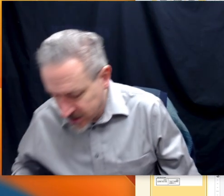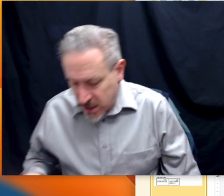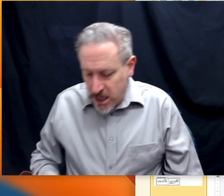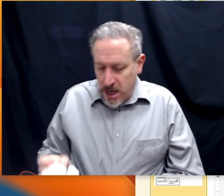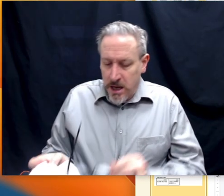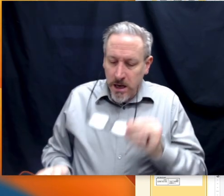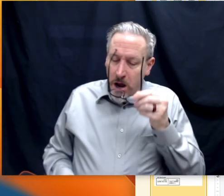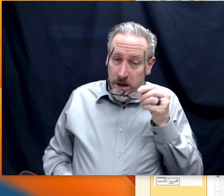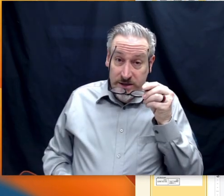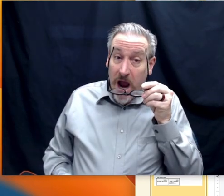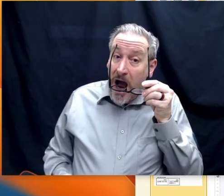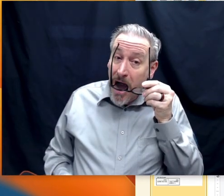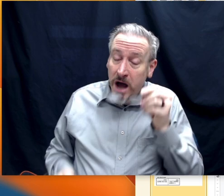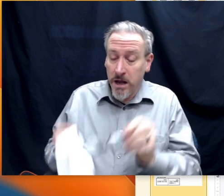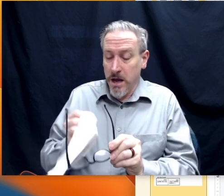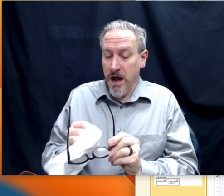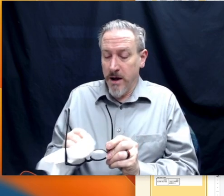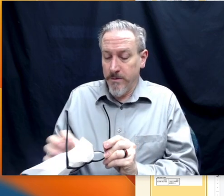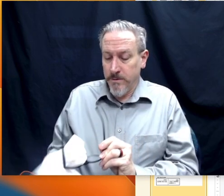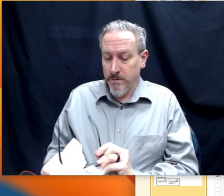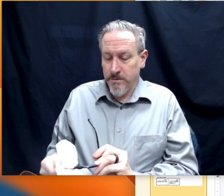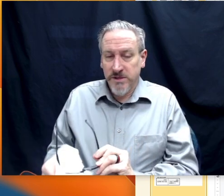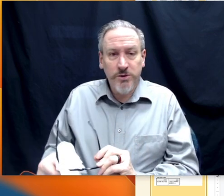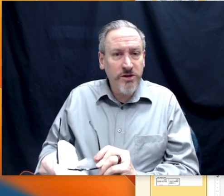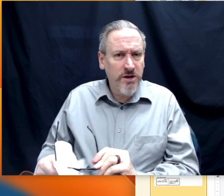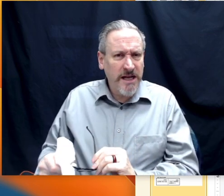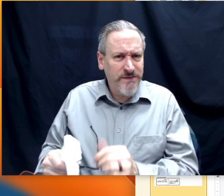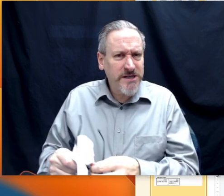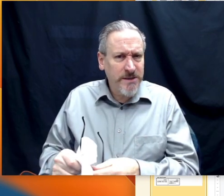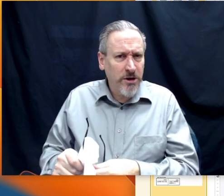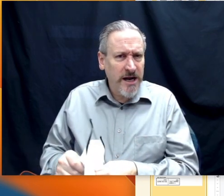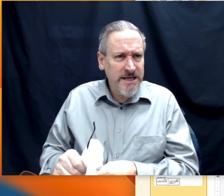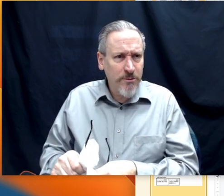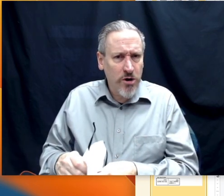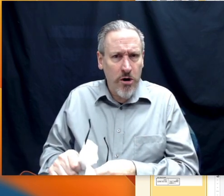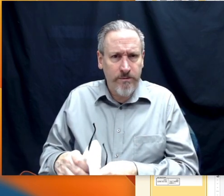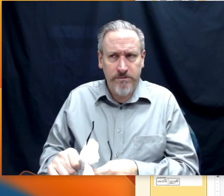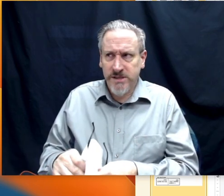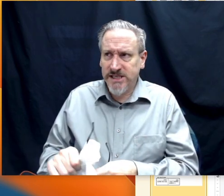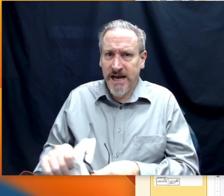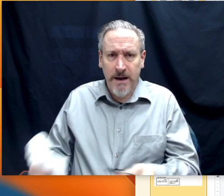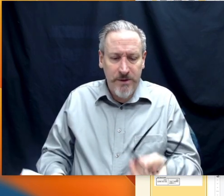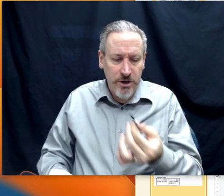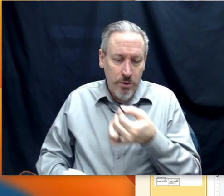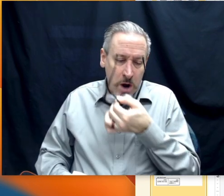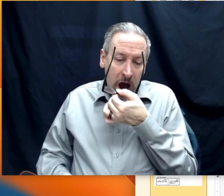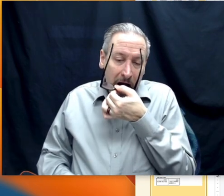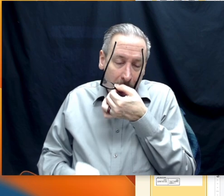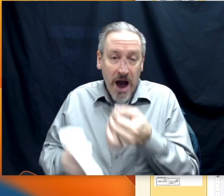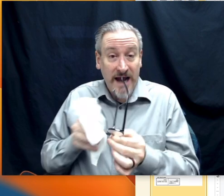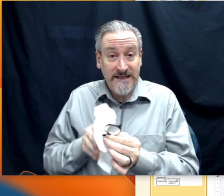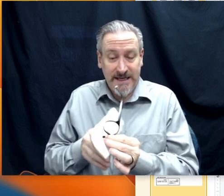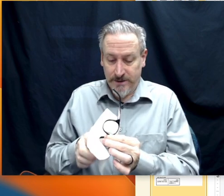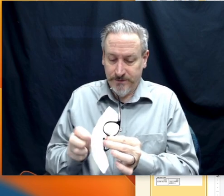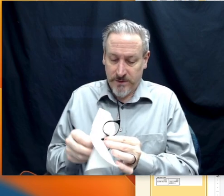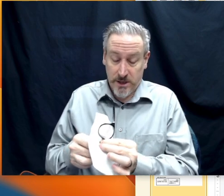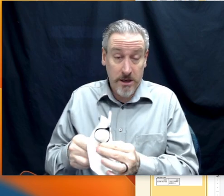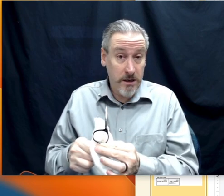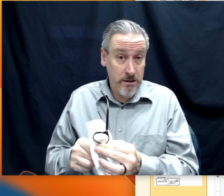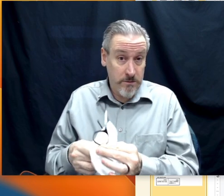And sorry, so it's very similar. Anytime we're setting up a new